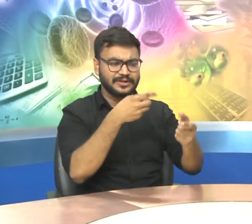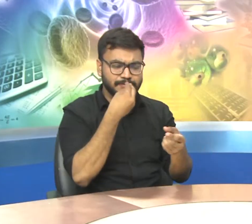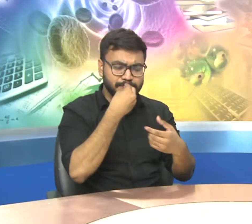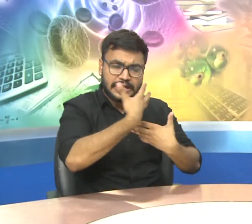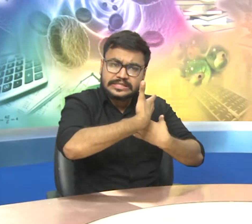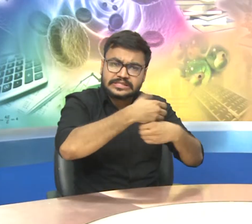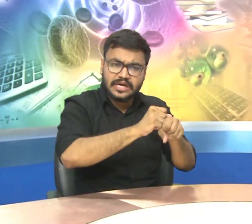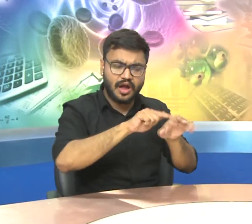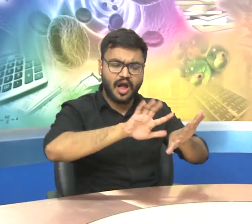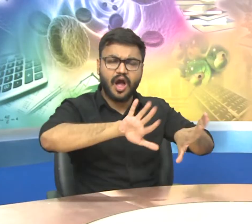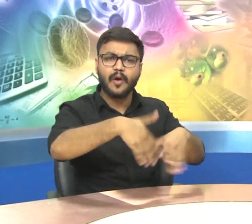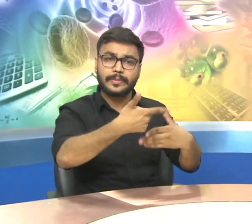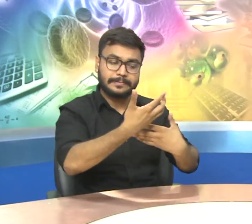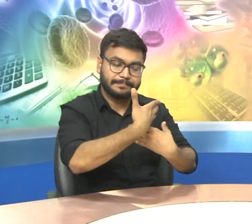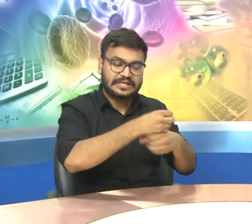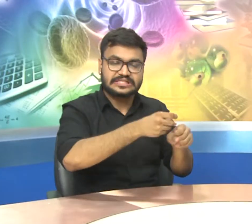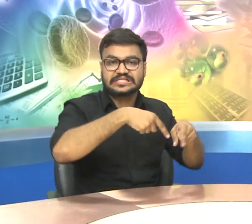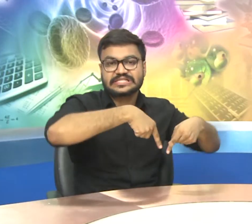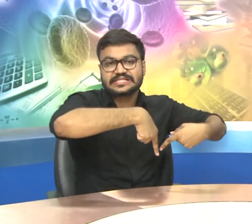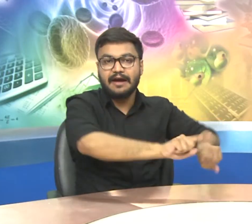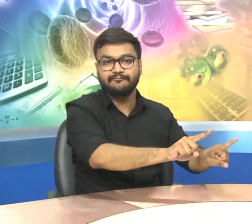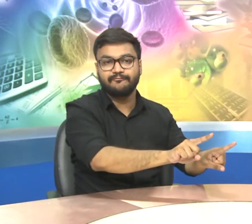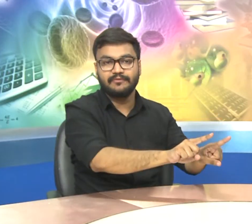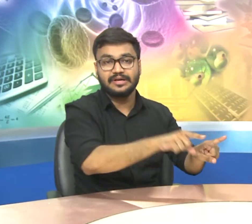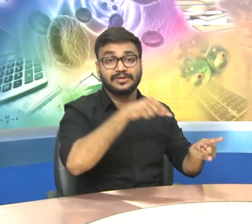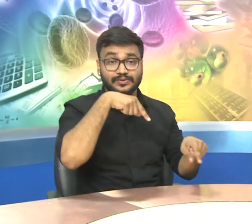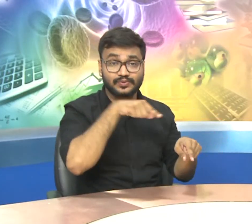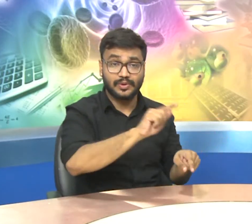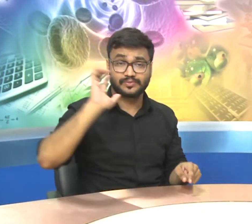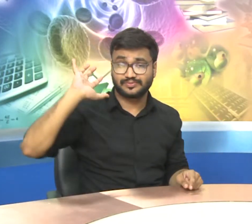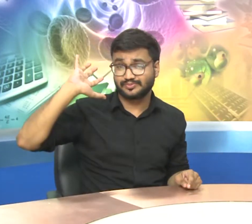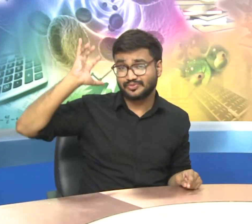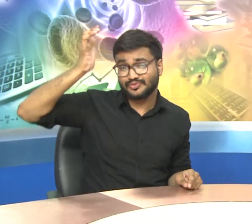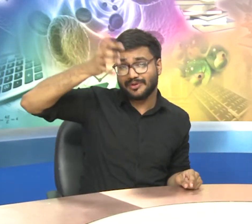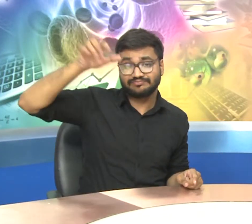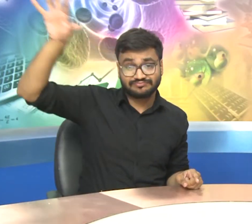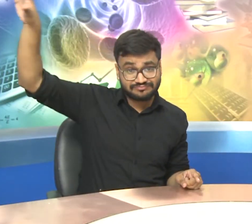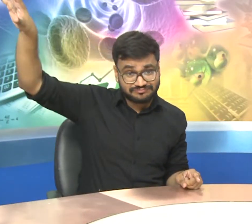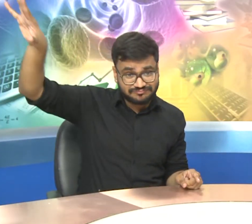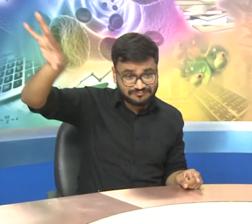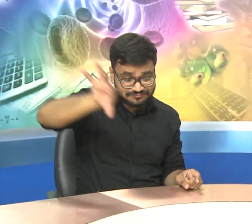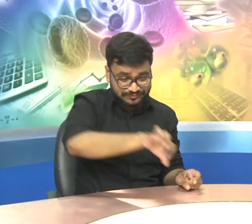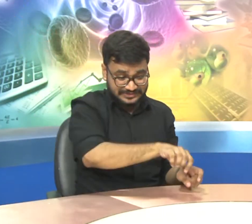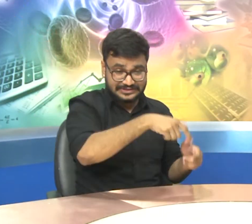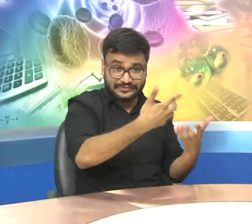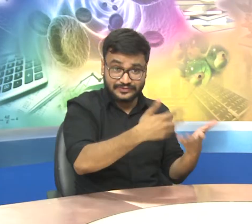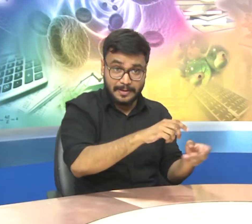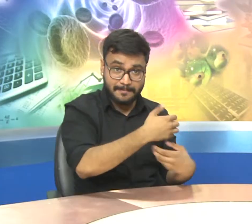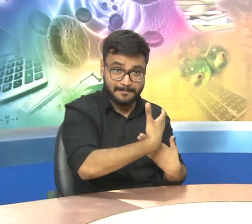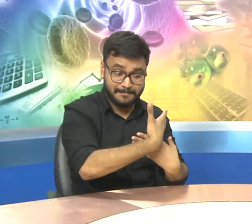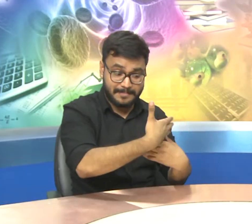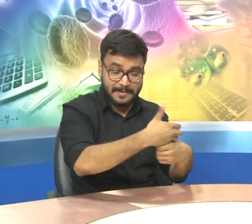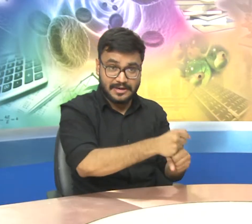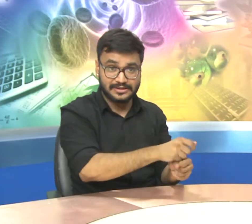And green plants use sunlight to prepare food through photosynthesis.